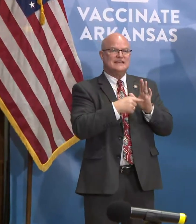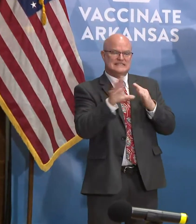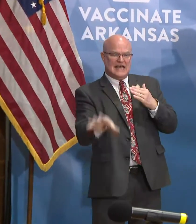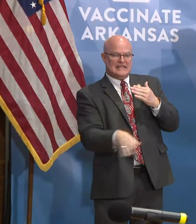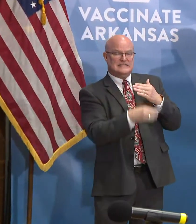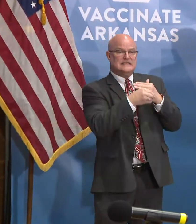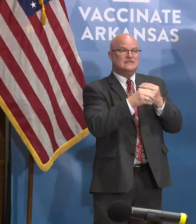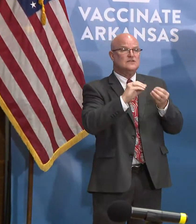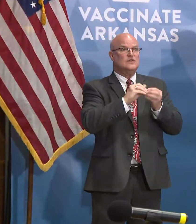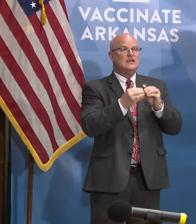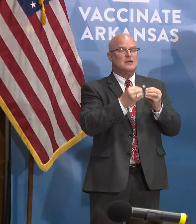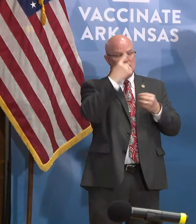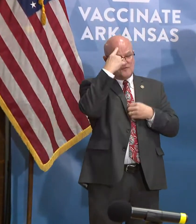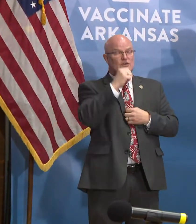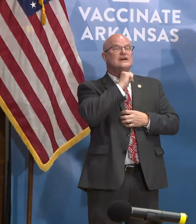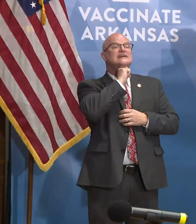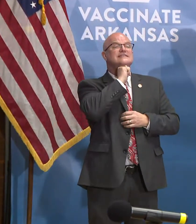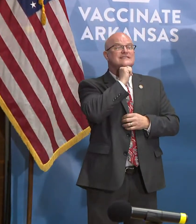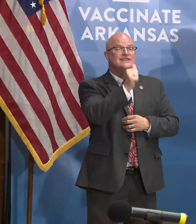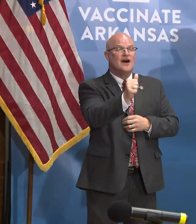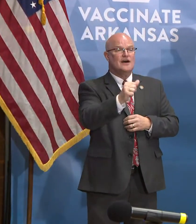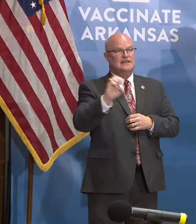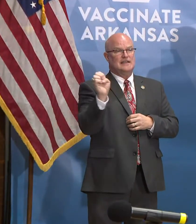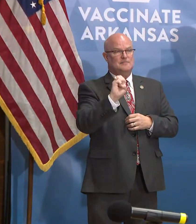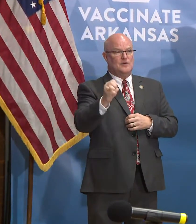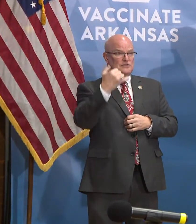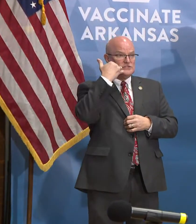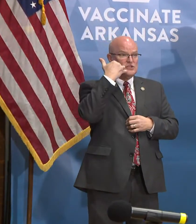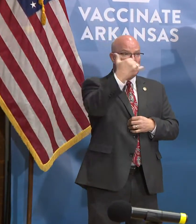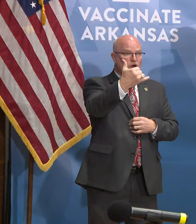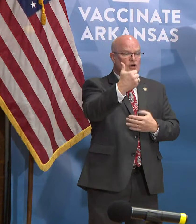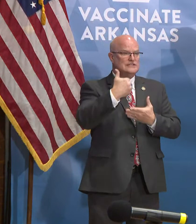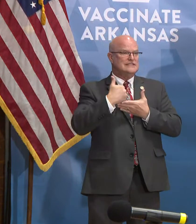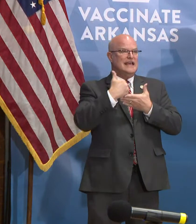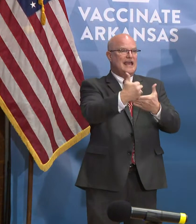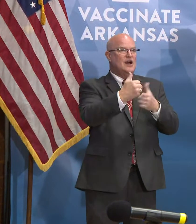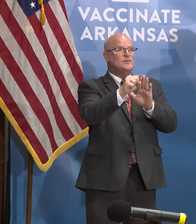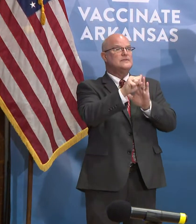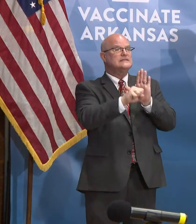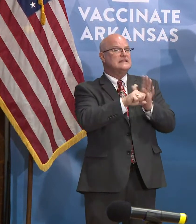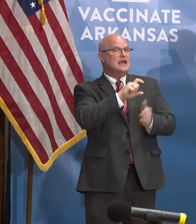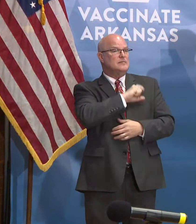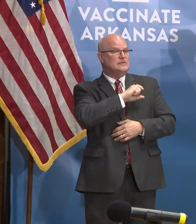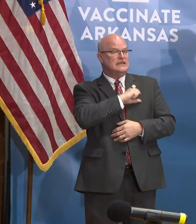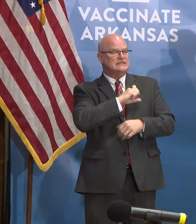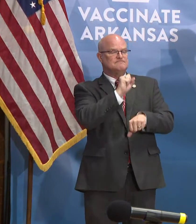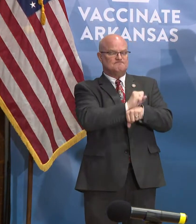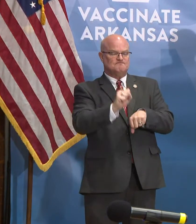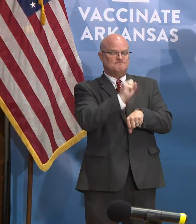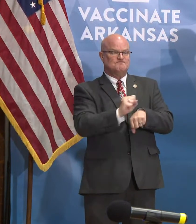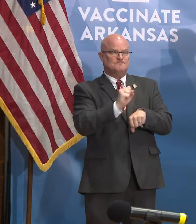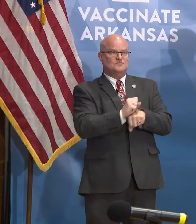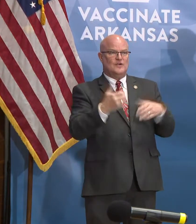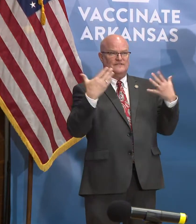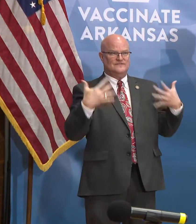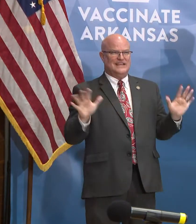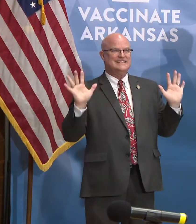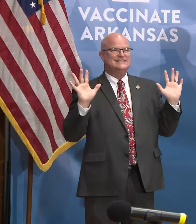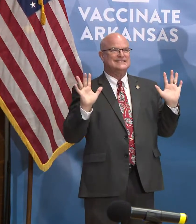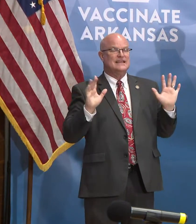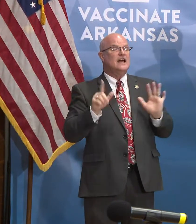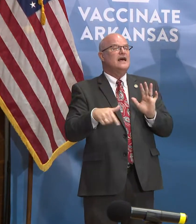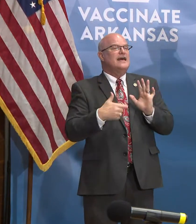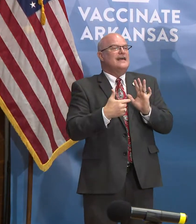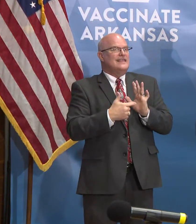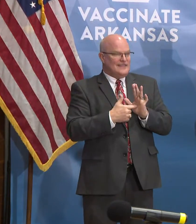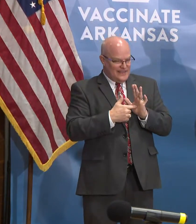additional number for non-emergency calls to help the state police in getting the work done. And this could not